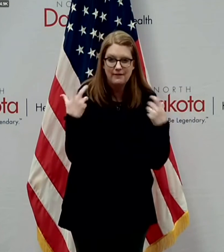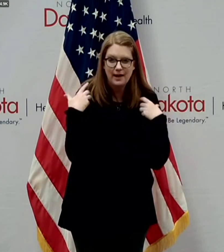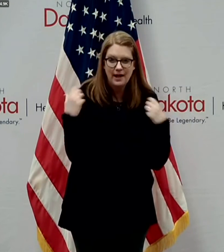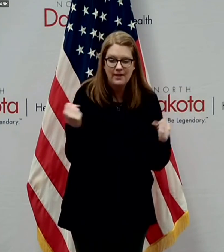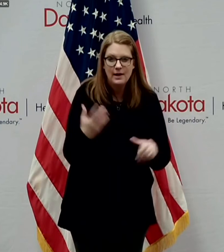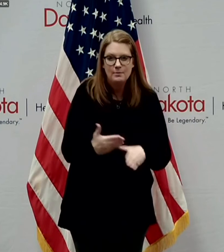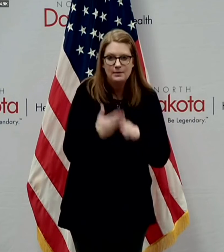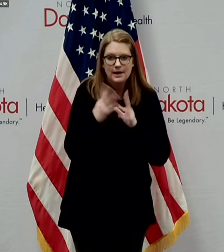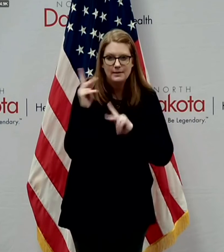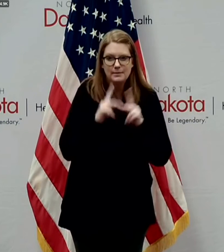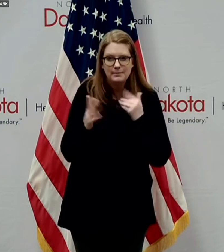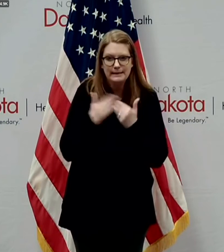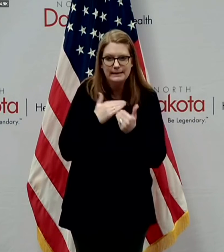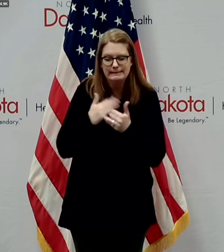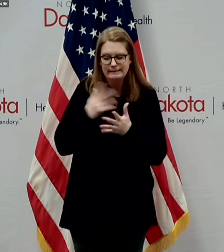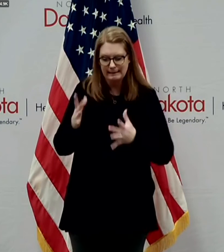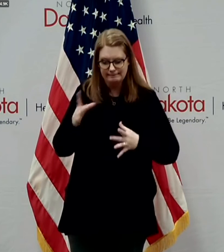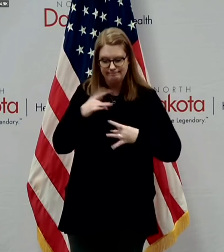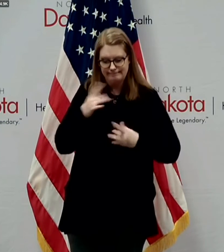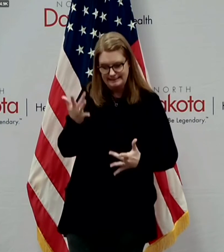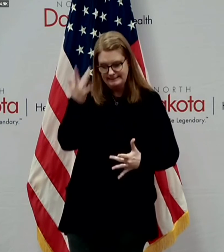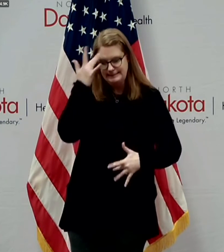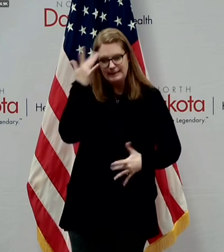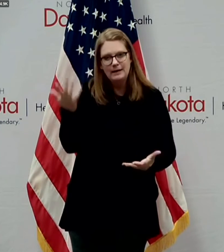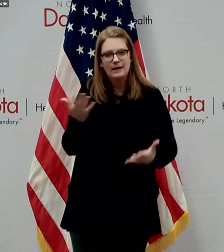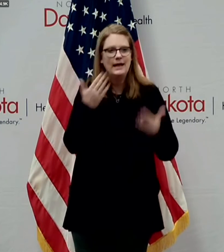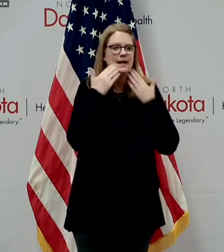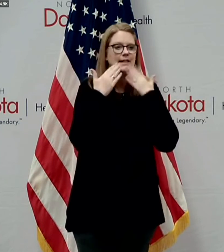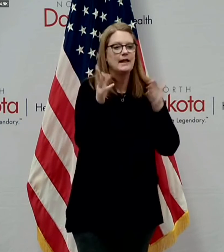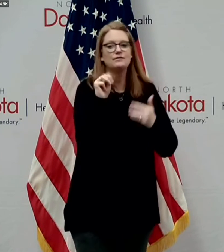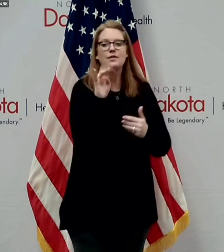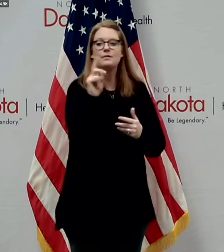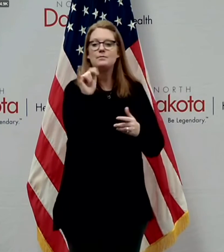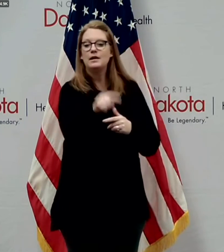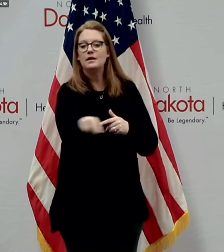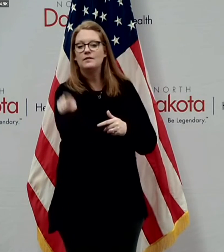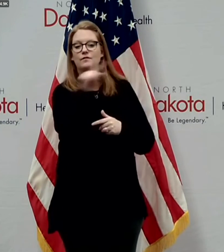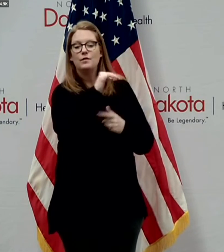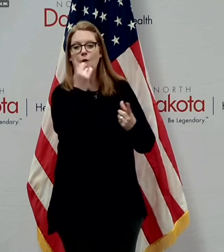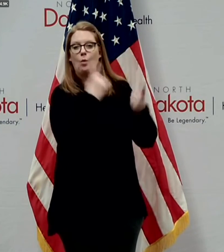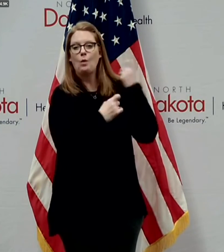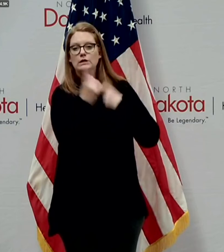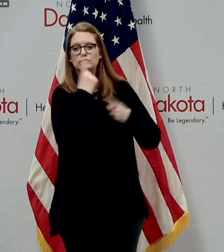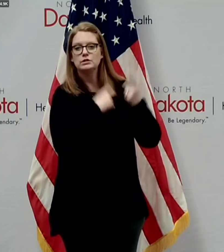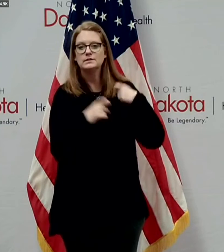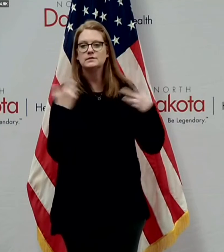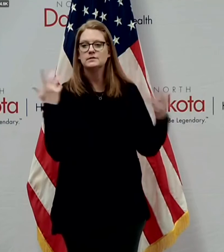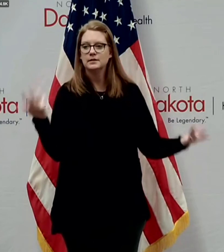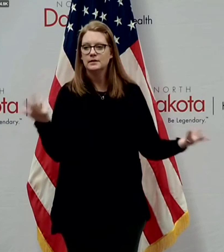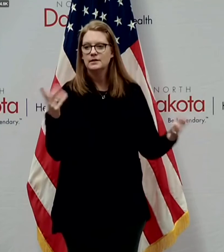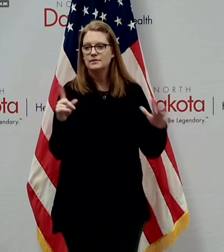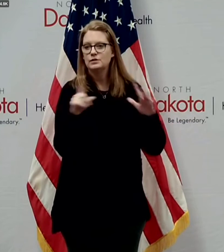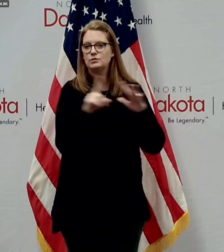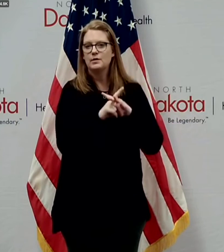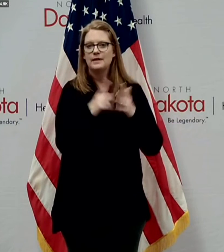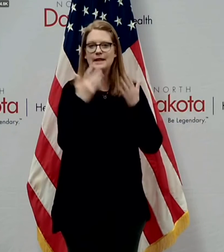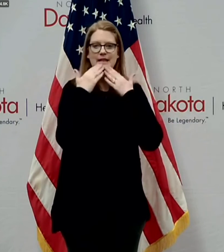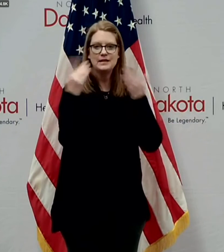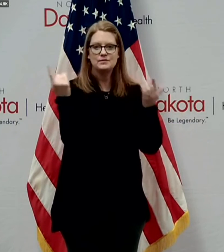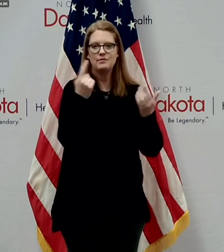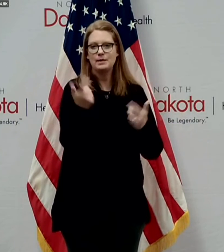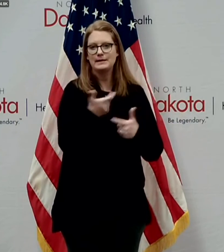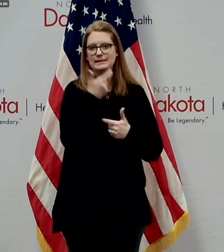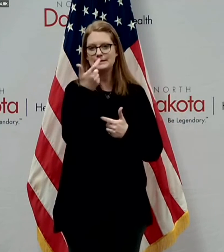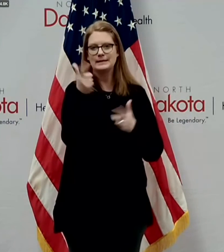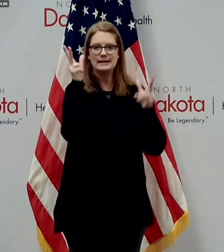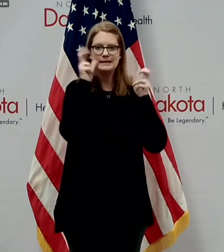vulnerable. Thanks for your input. Thanks to the media for their questions and everything they're doing to show up. Thanks for everybody that's listening in from the